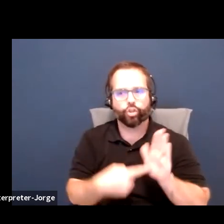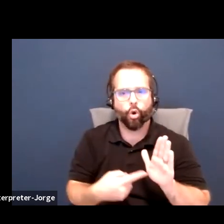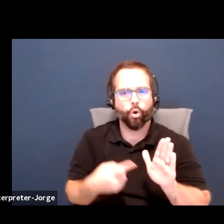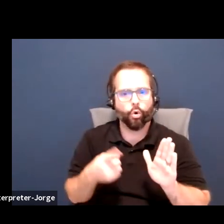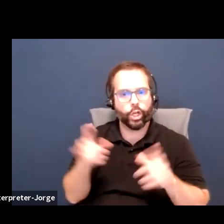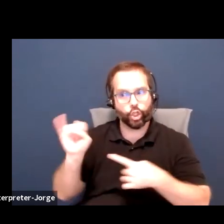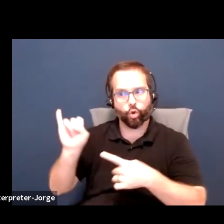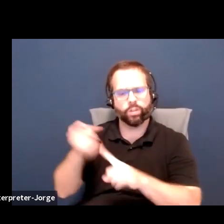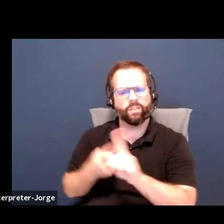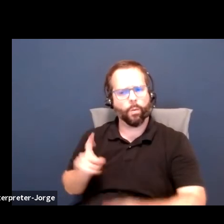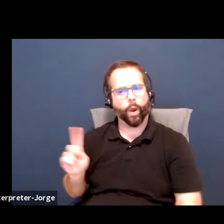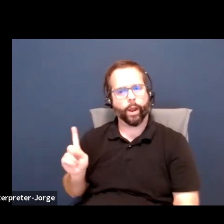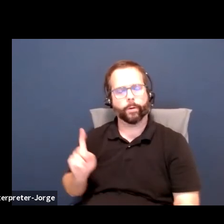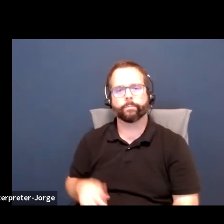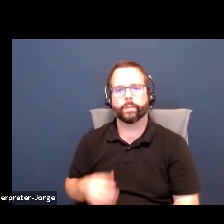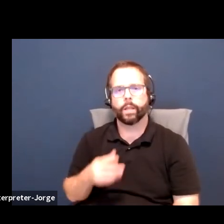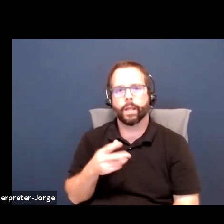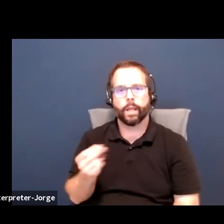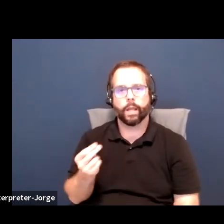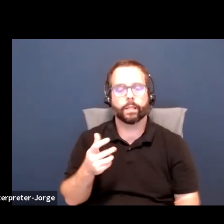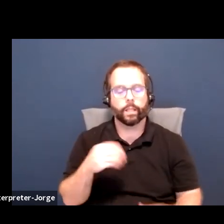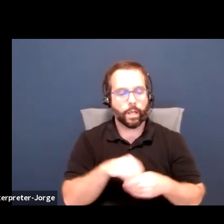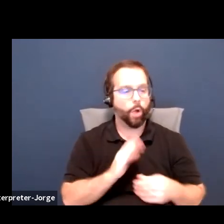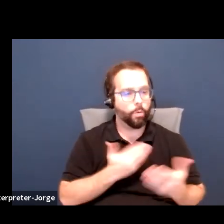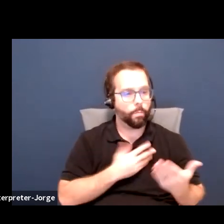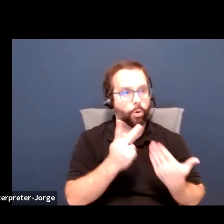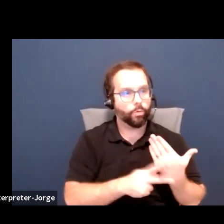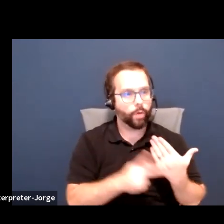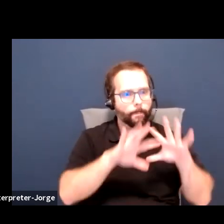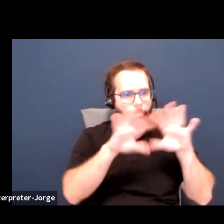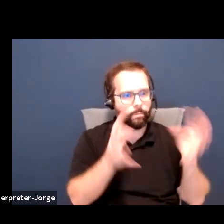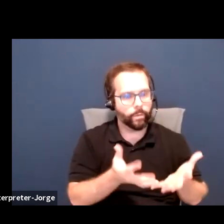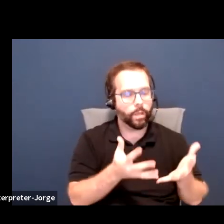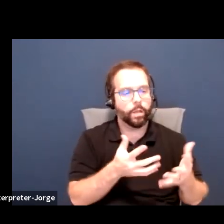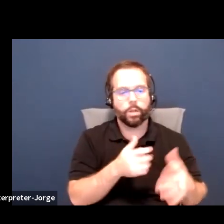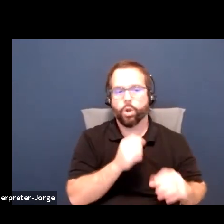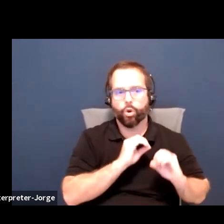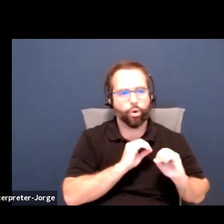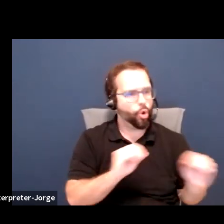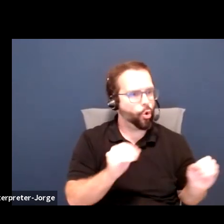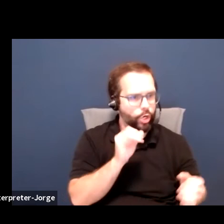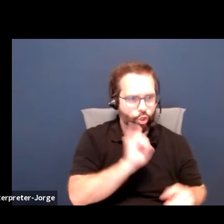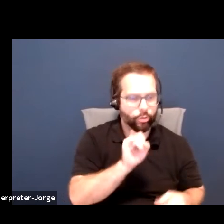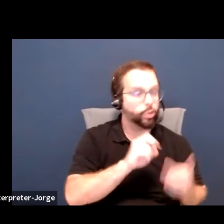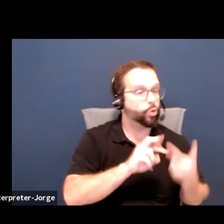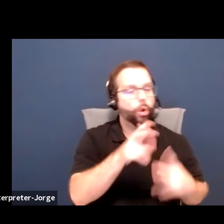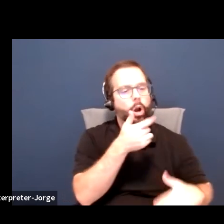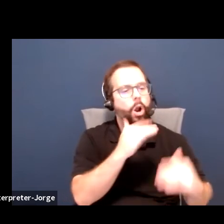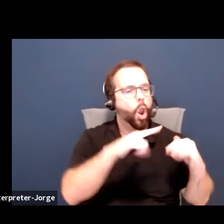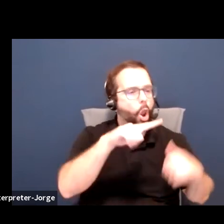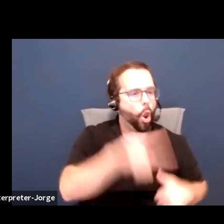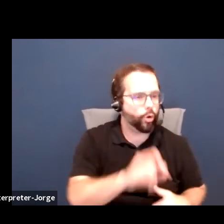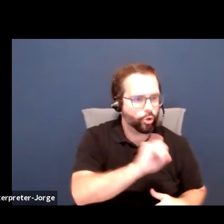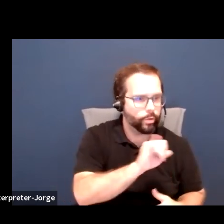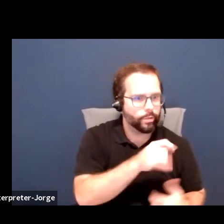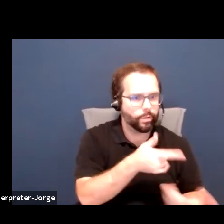the under or uninsured. 56% of the patients that we worked with, people with